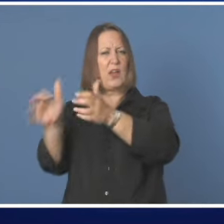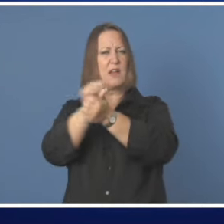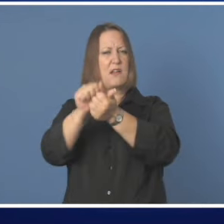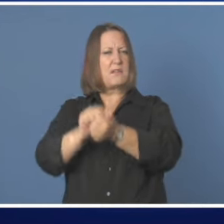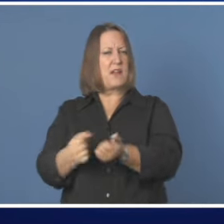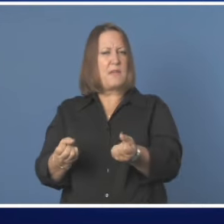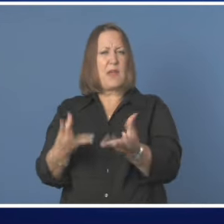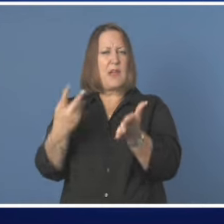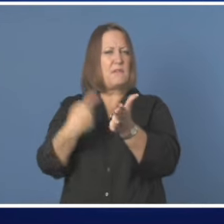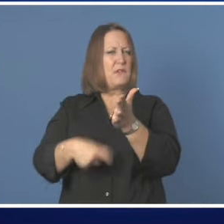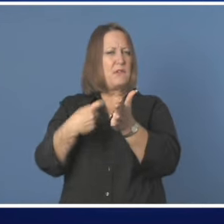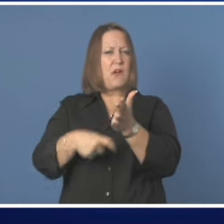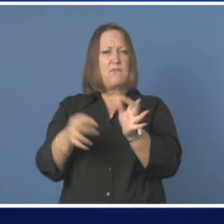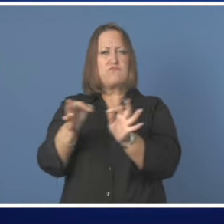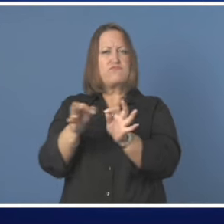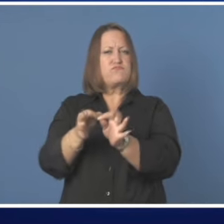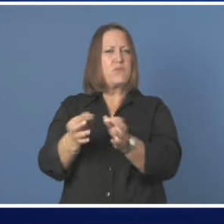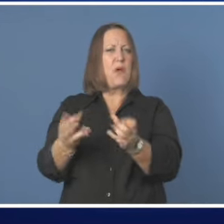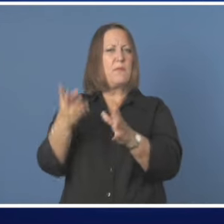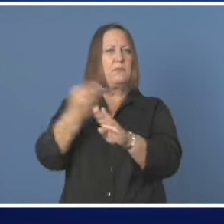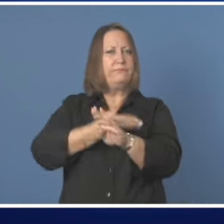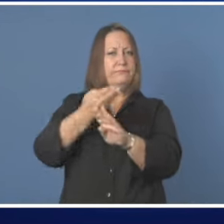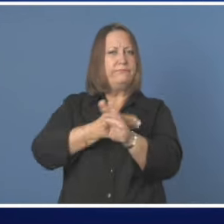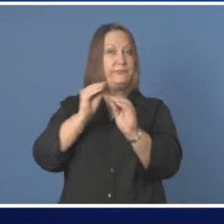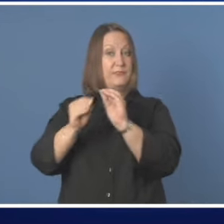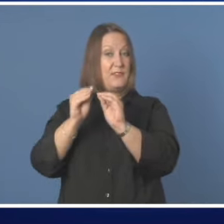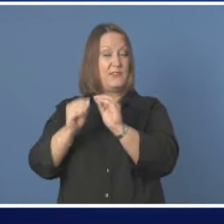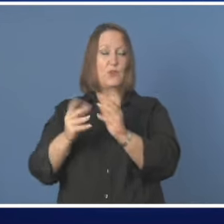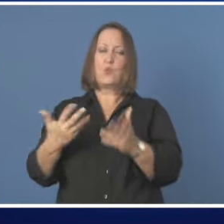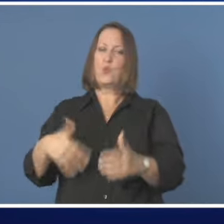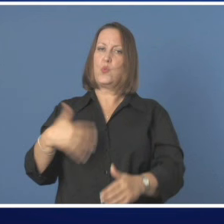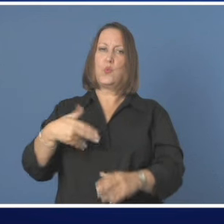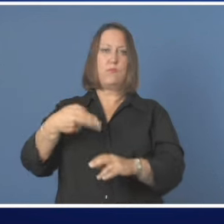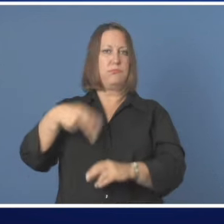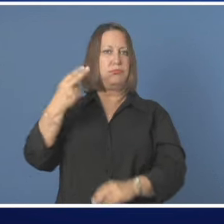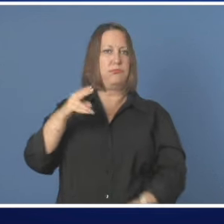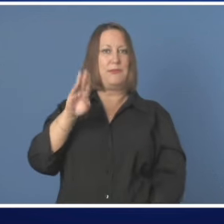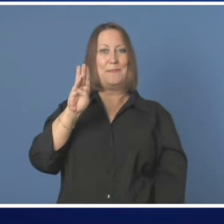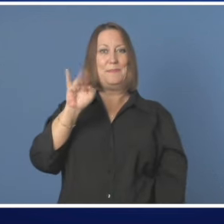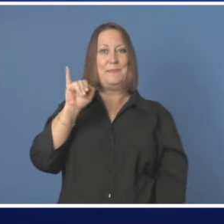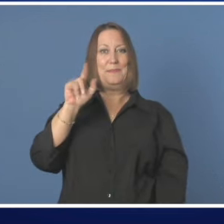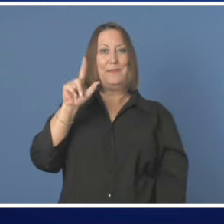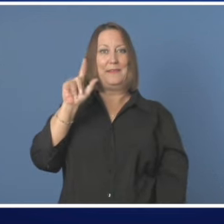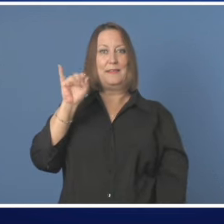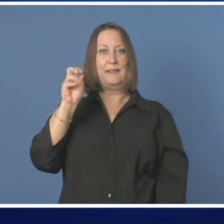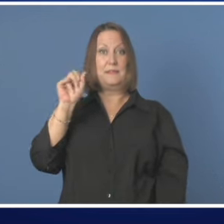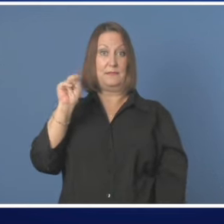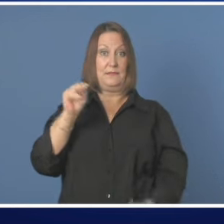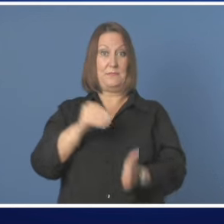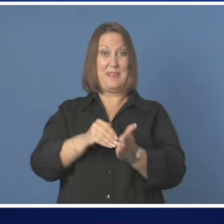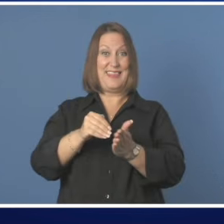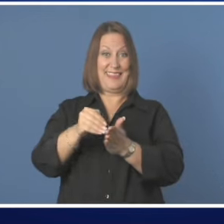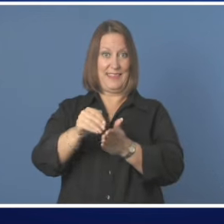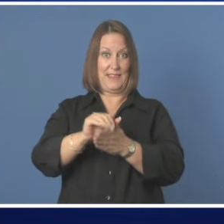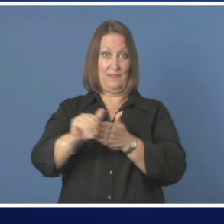These storms can end up costing our nation millions, if not billions, of dollars in damages.